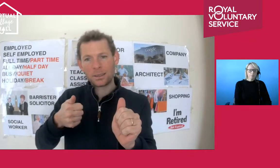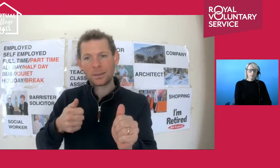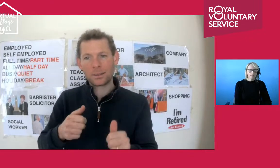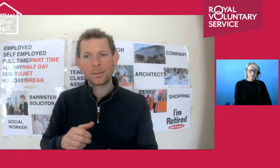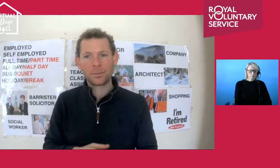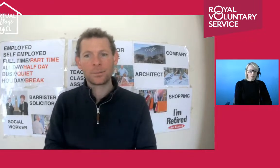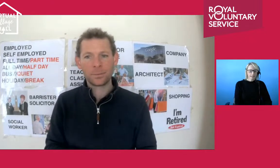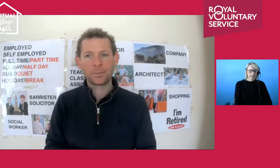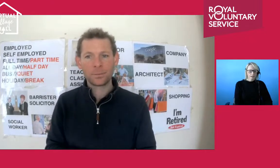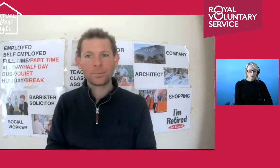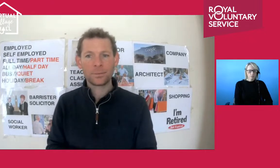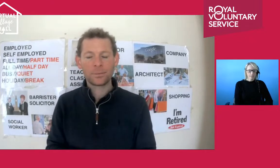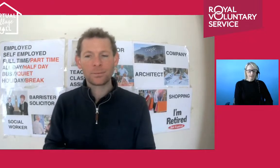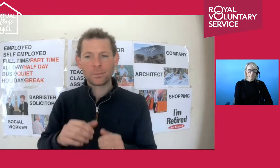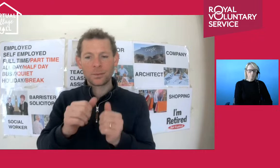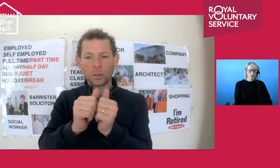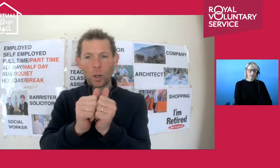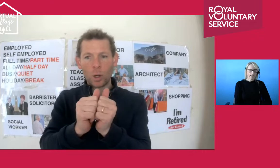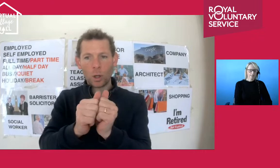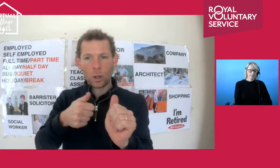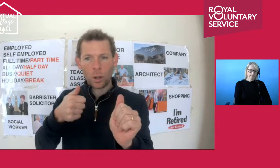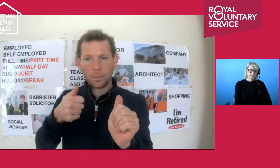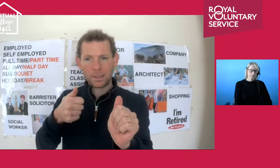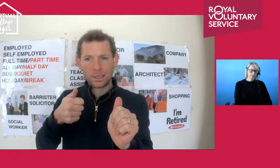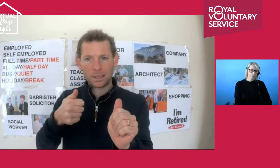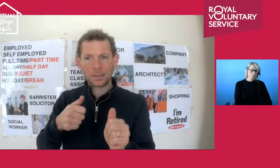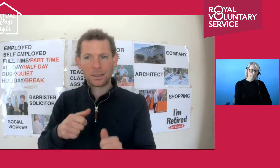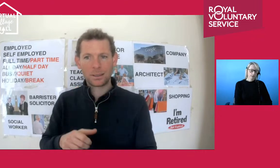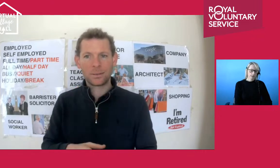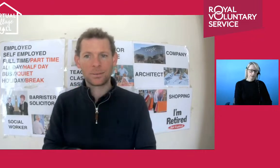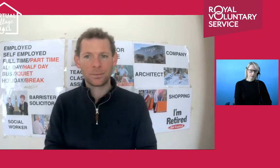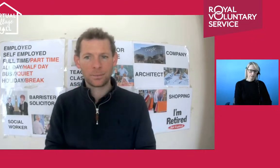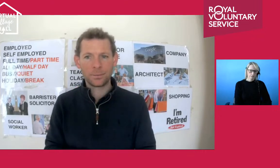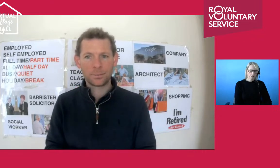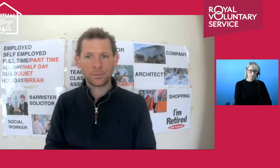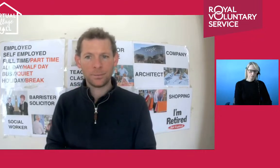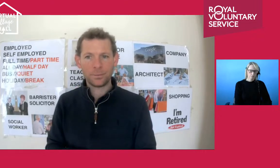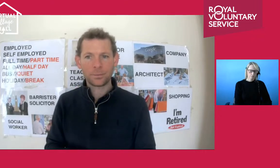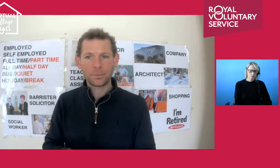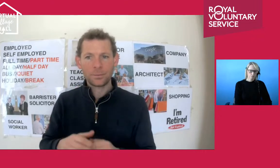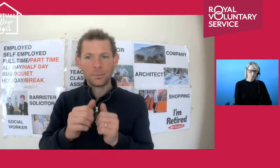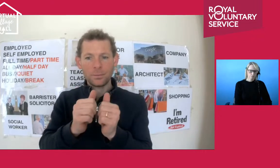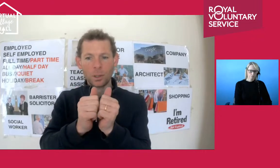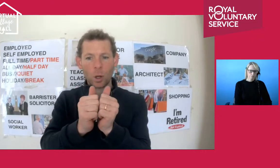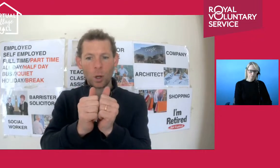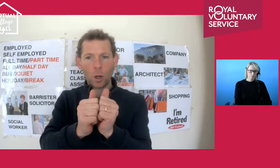Most people, deaf people in England, would sign company like this. Company.